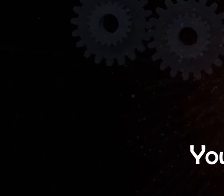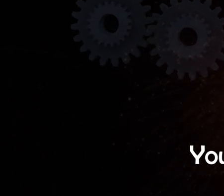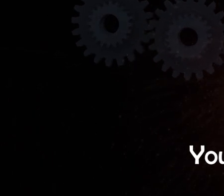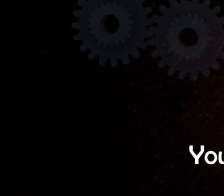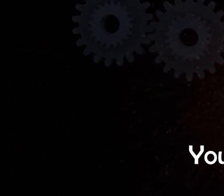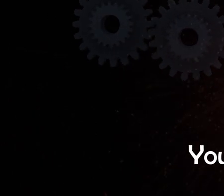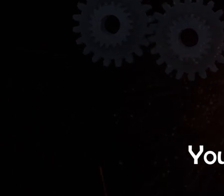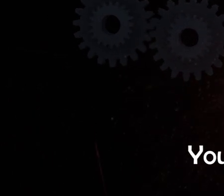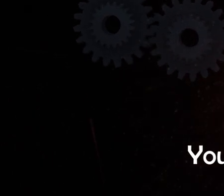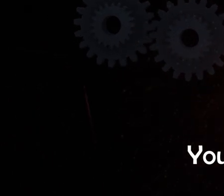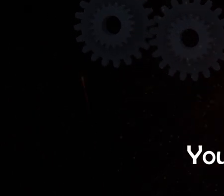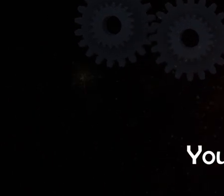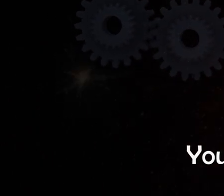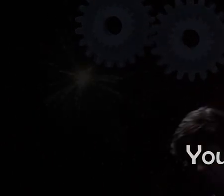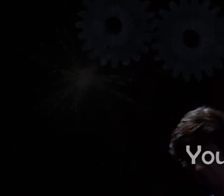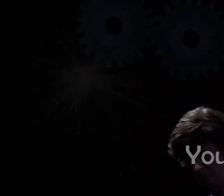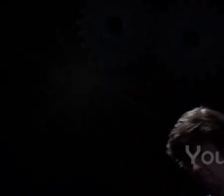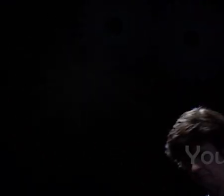Thank you.